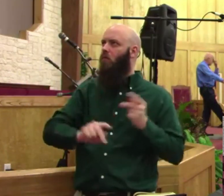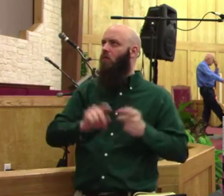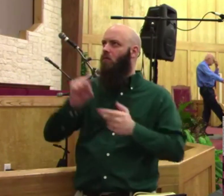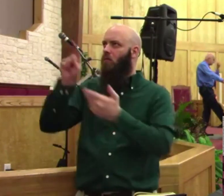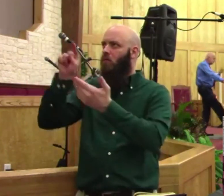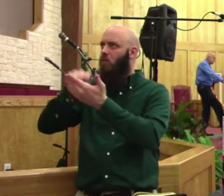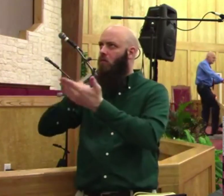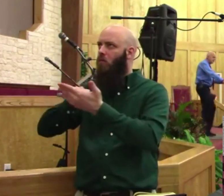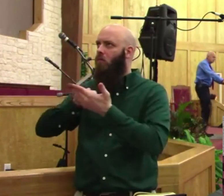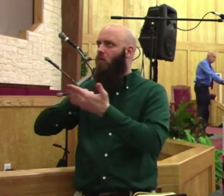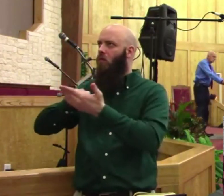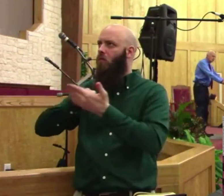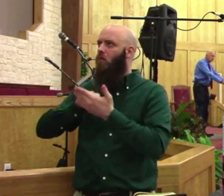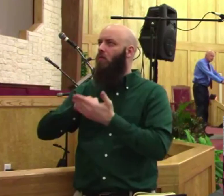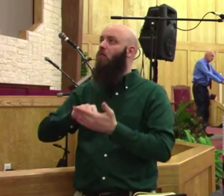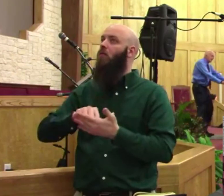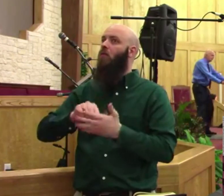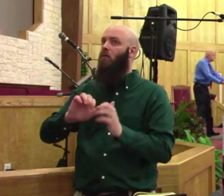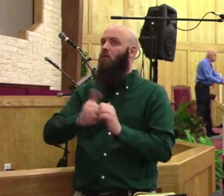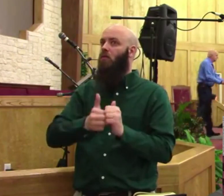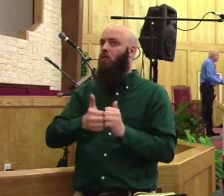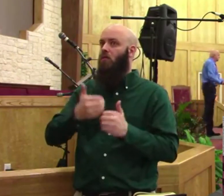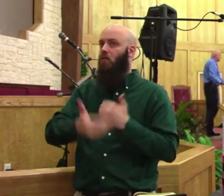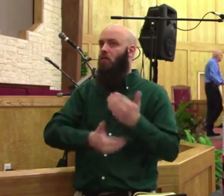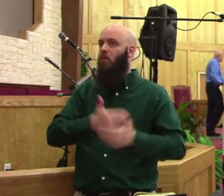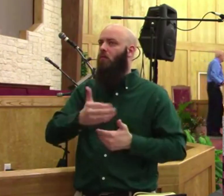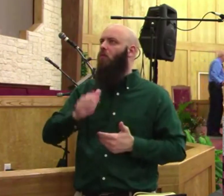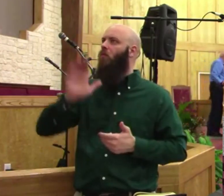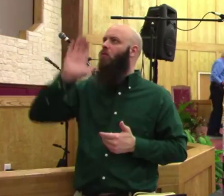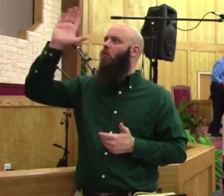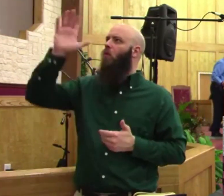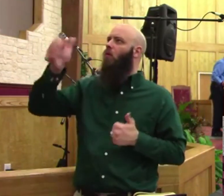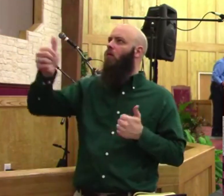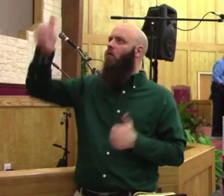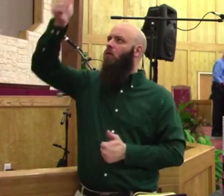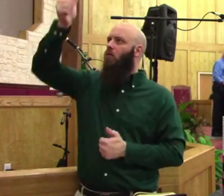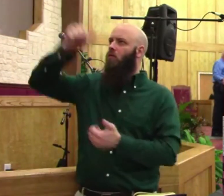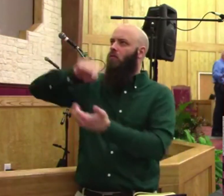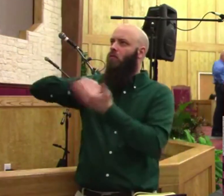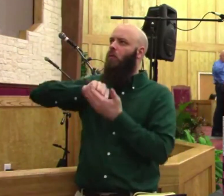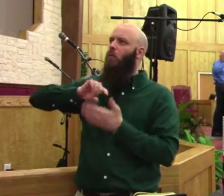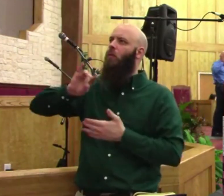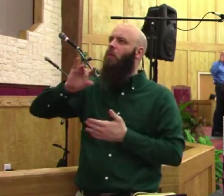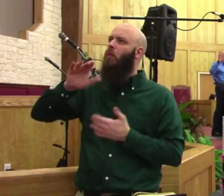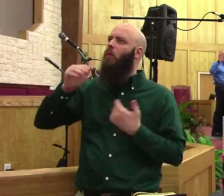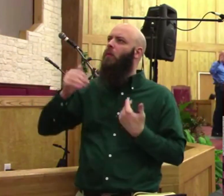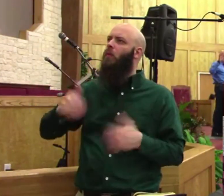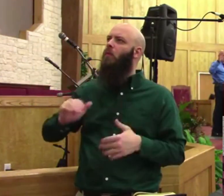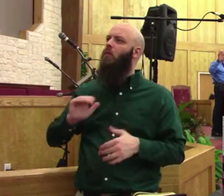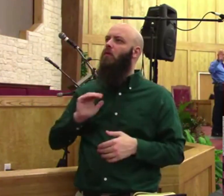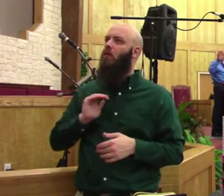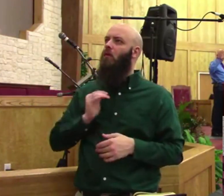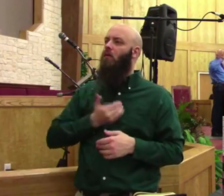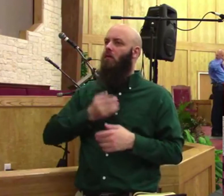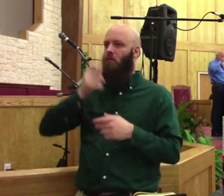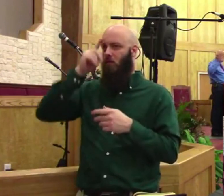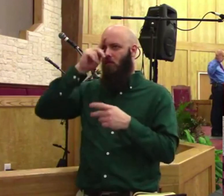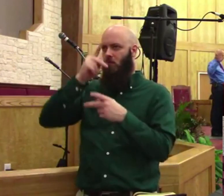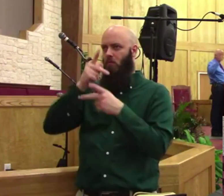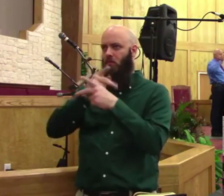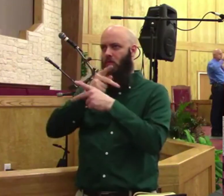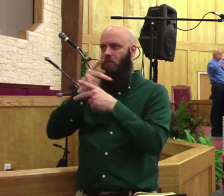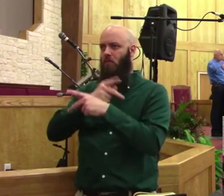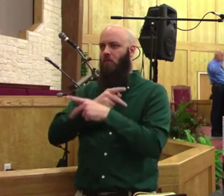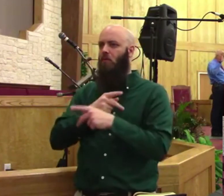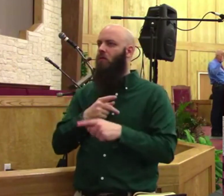How it is that your ways are higher than our ways. We cannot fathom the